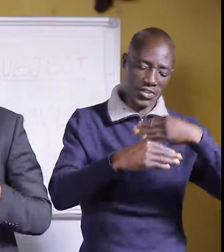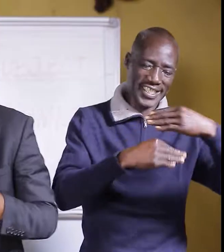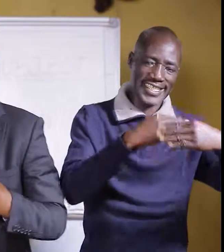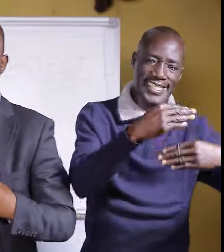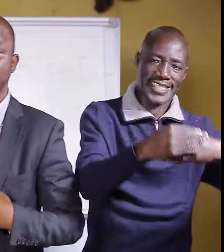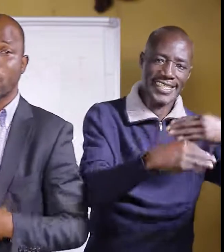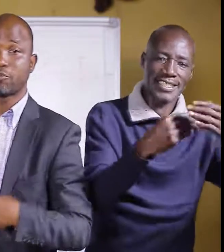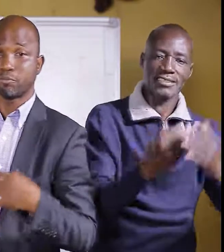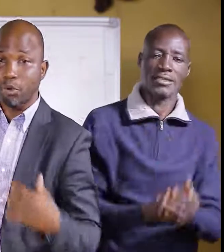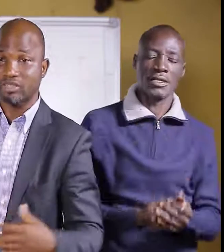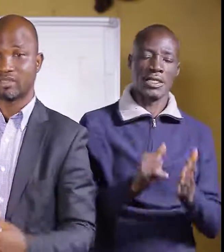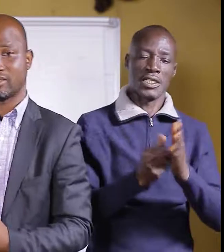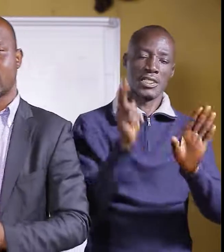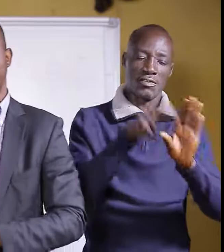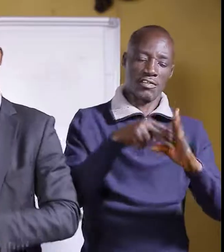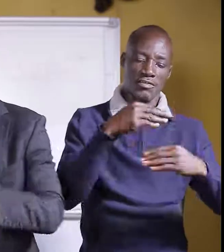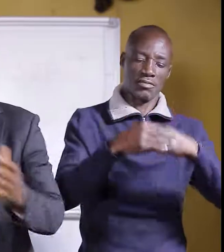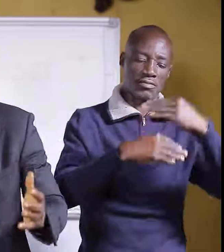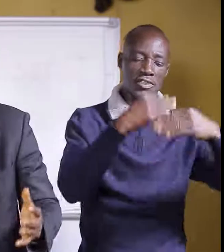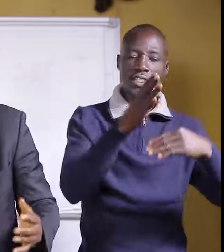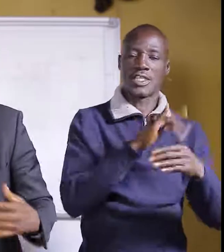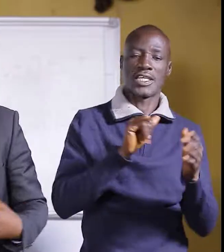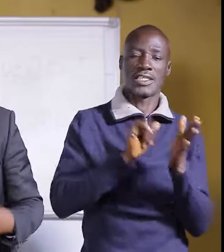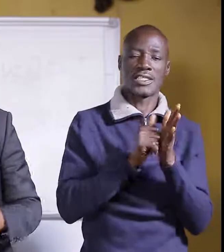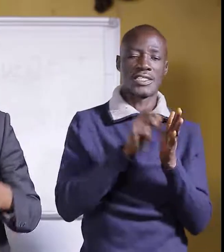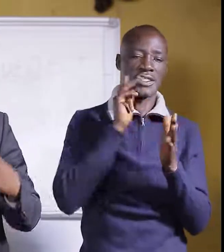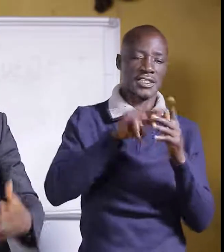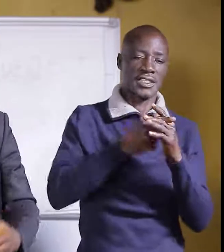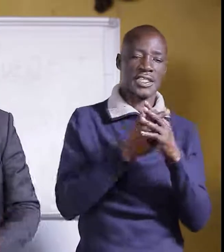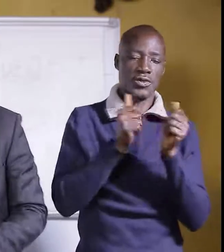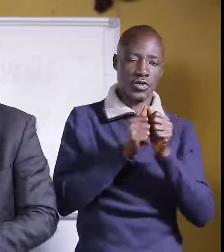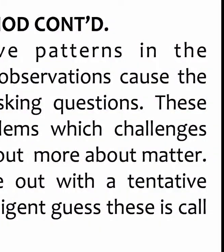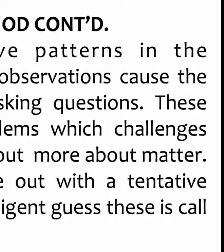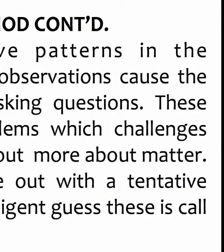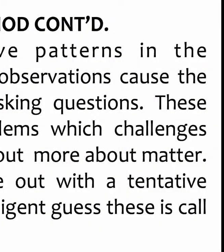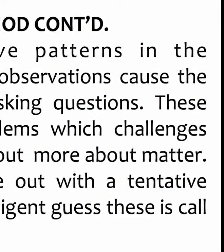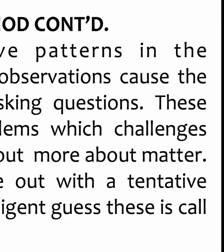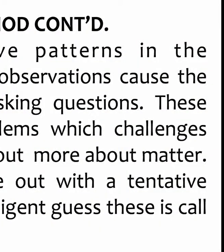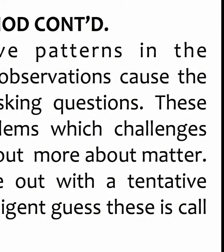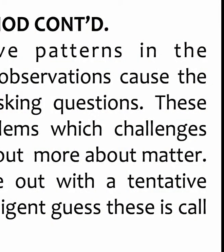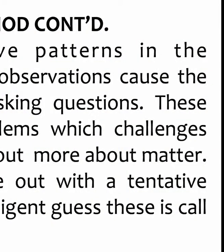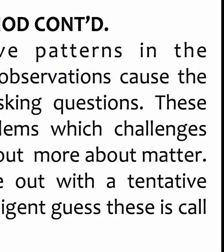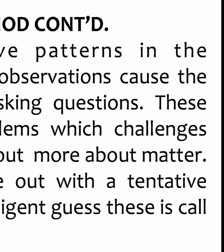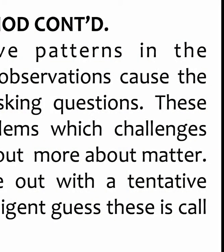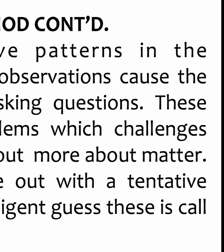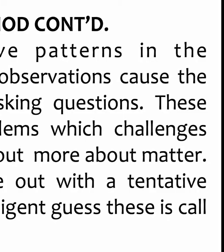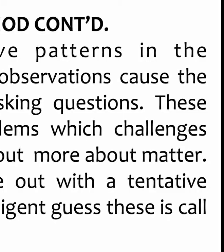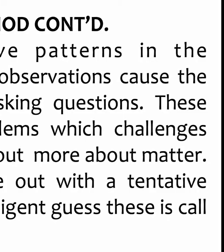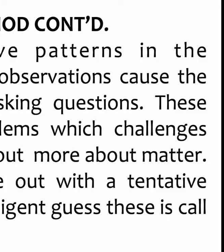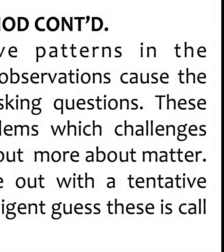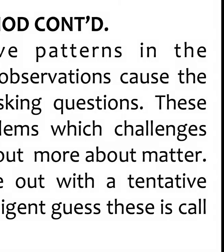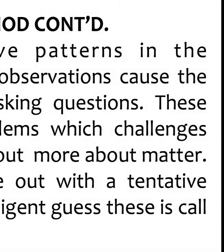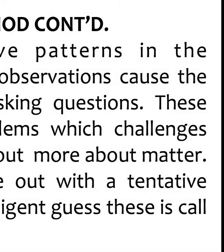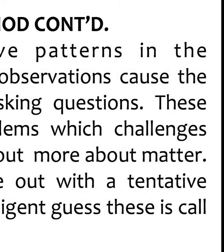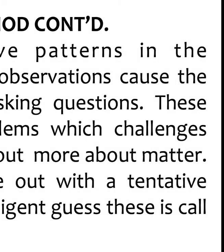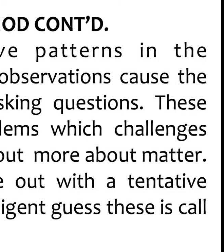Scientific method involves processes, and these processes start with observation. We said scientists observe pattern